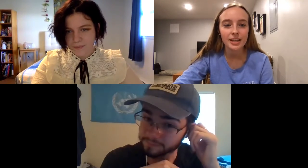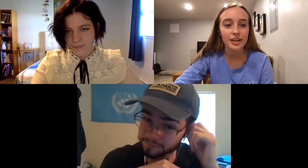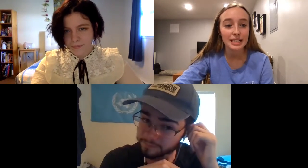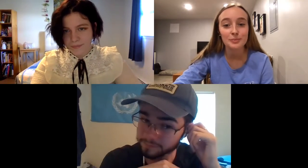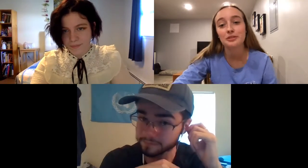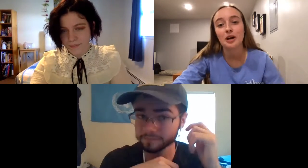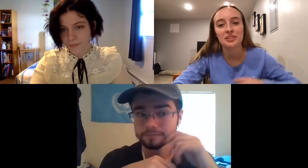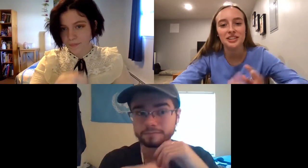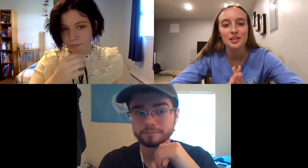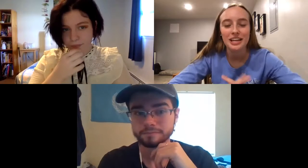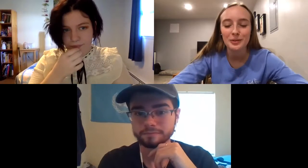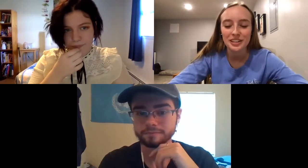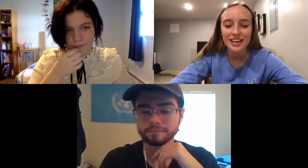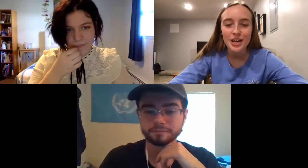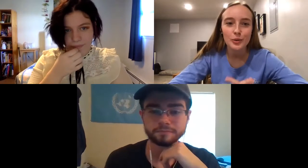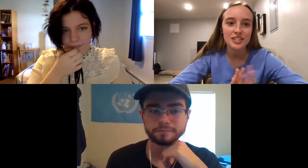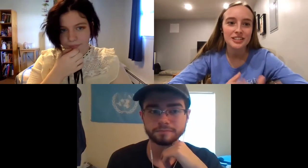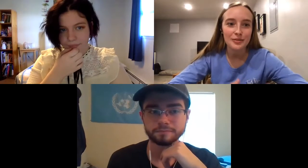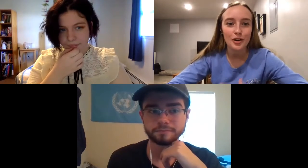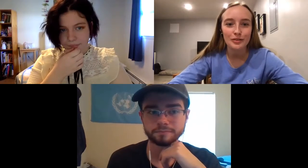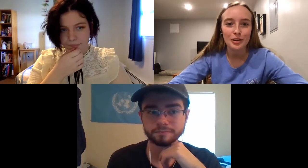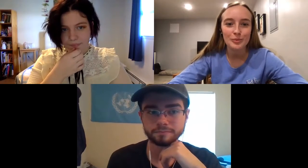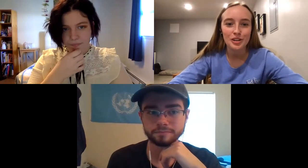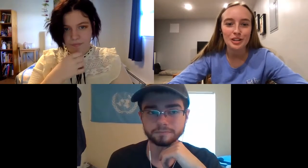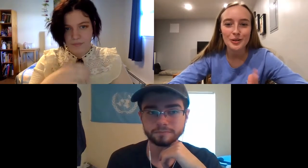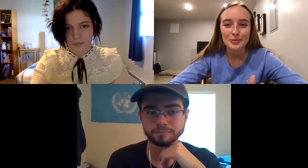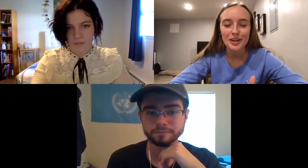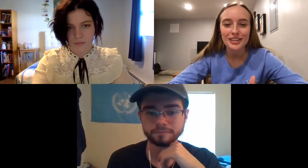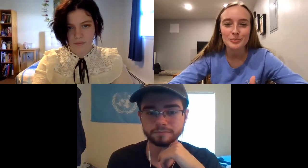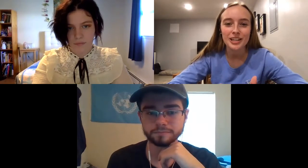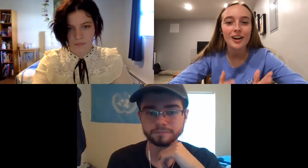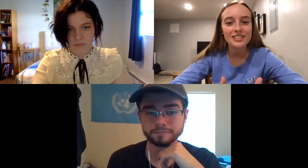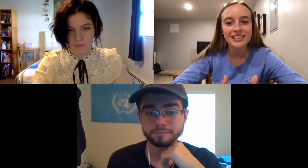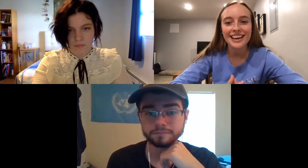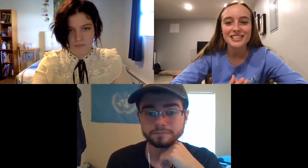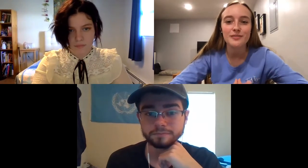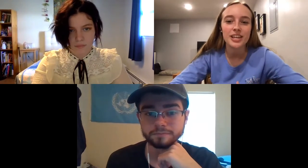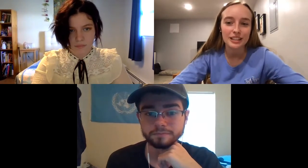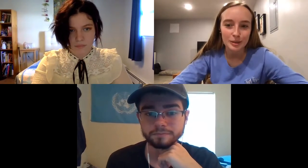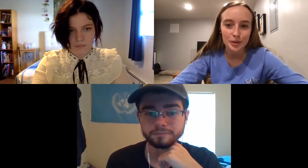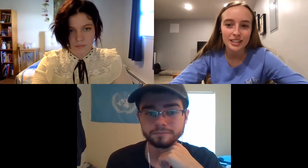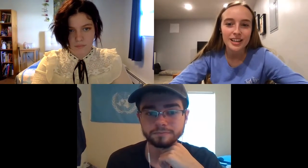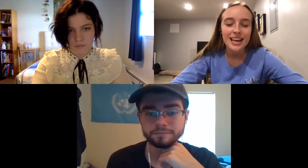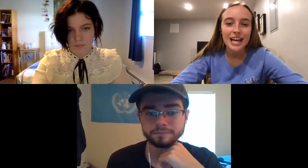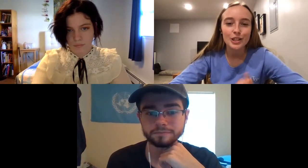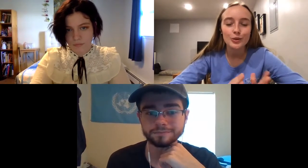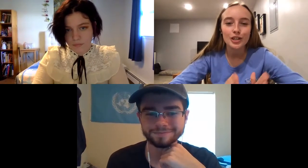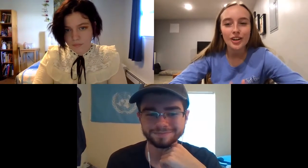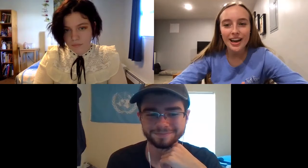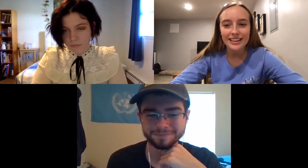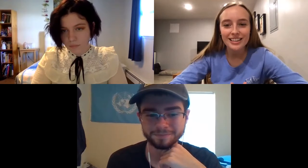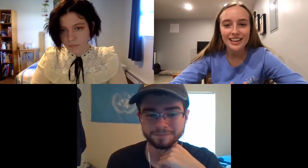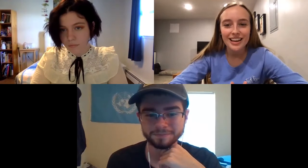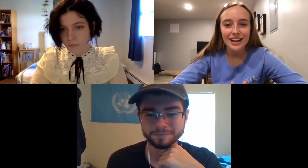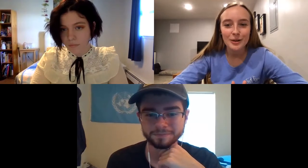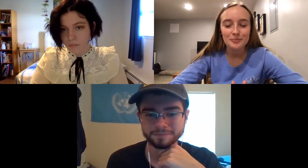And the next most common thing anyone who is in the deaf or hard of hearing community knows about is being constantly asked if they can lip read and you should